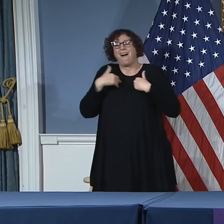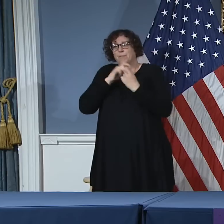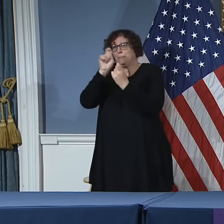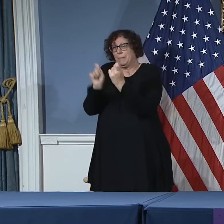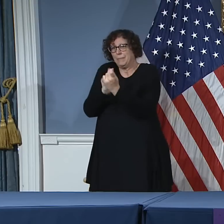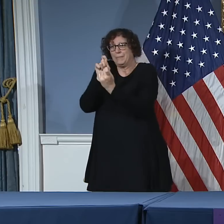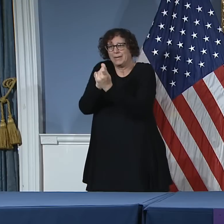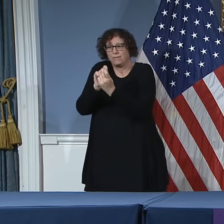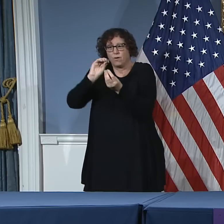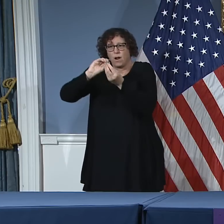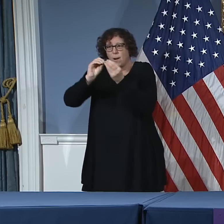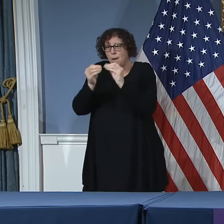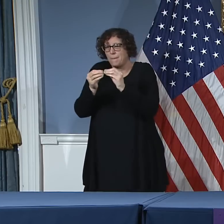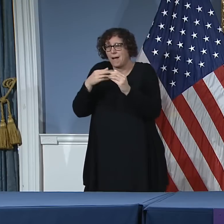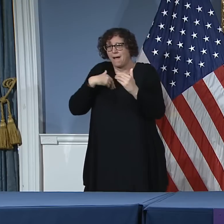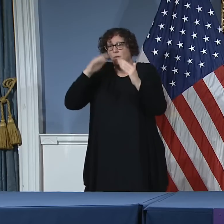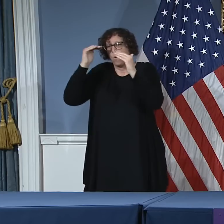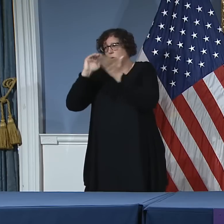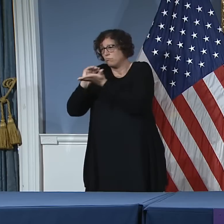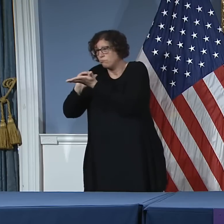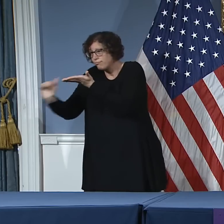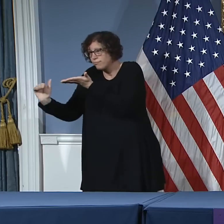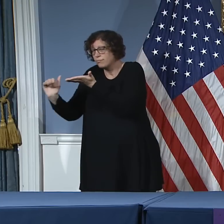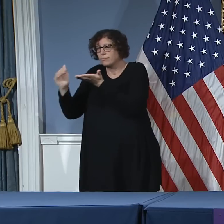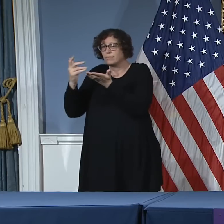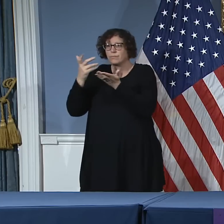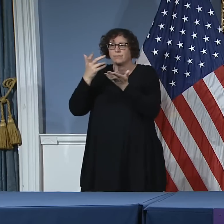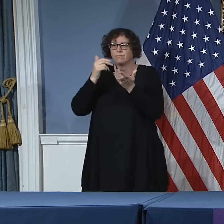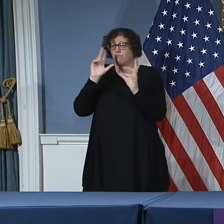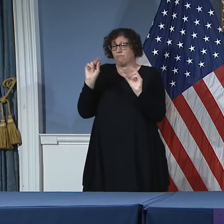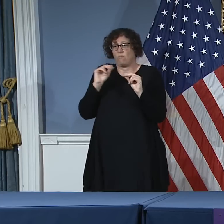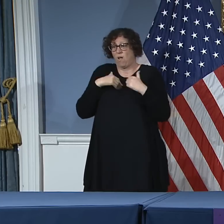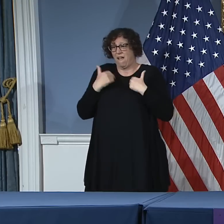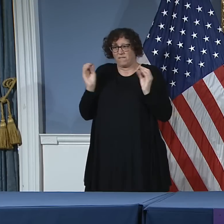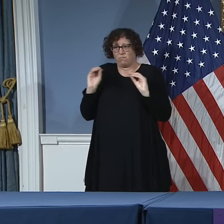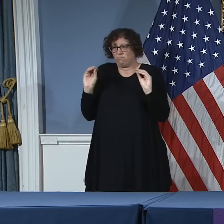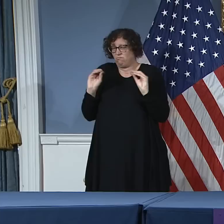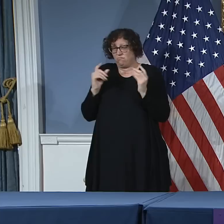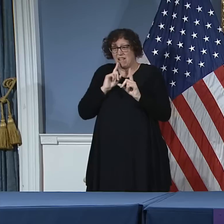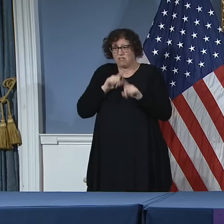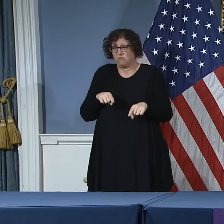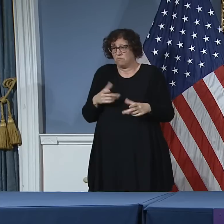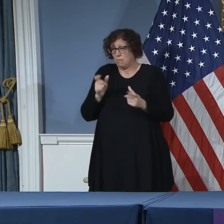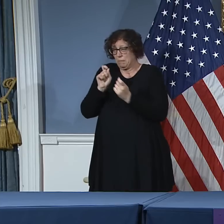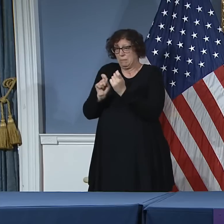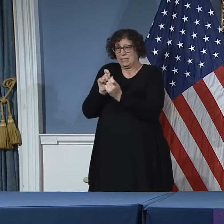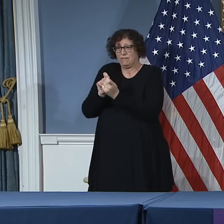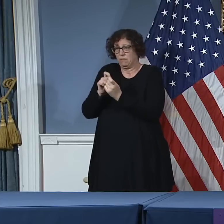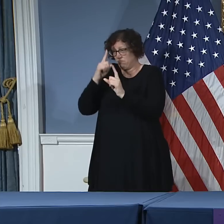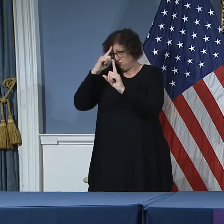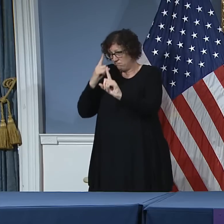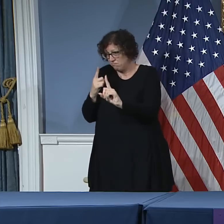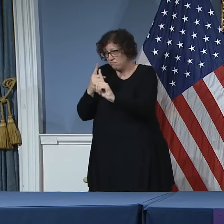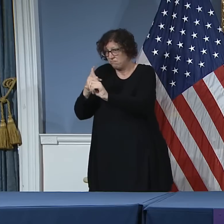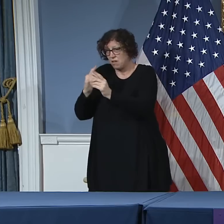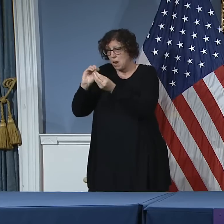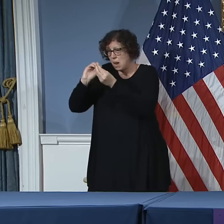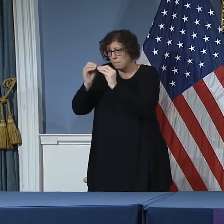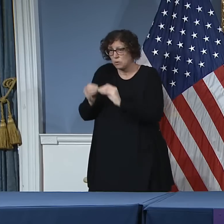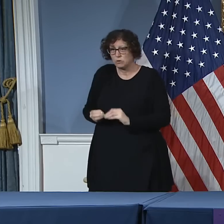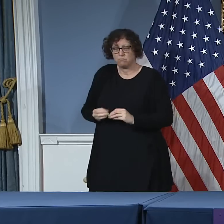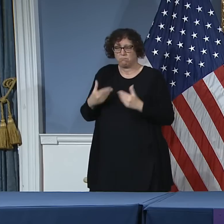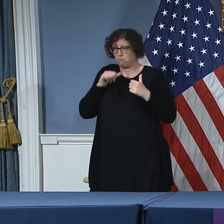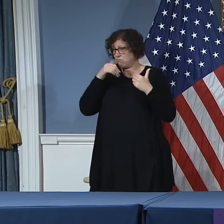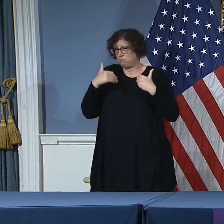Commissioner Shea, First Deputy Mayor Houlihan, his Chief of Staff, Freya Reel, Liz Glazer, our Director of Office of